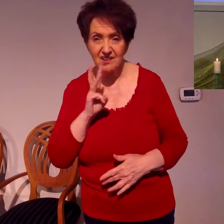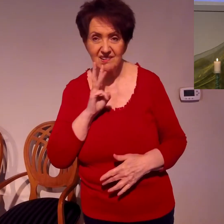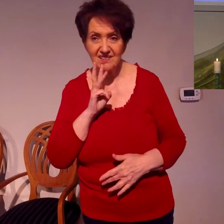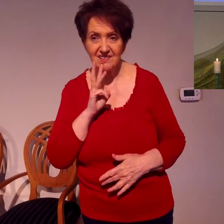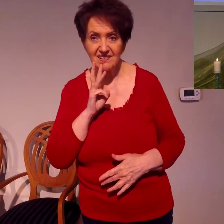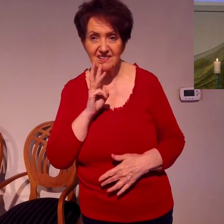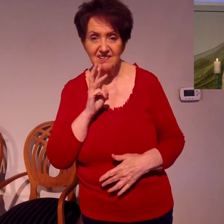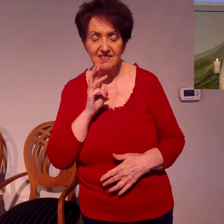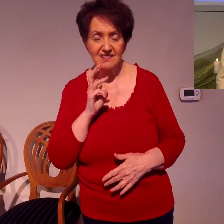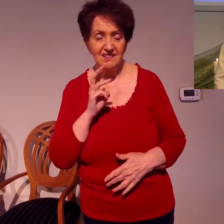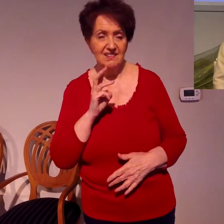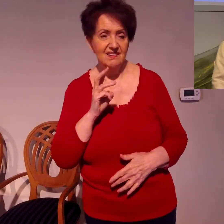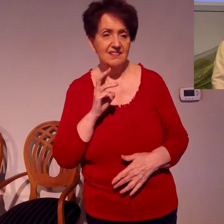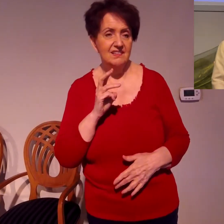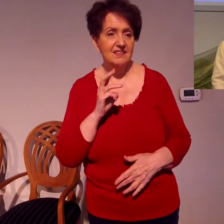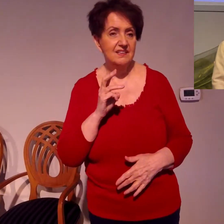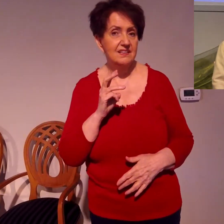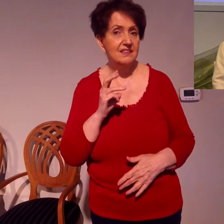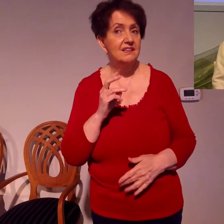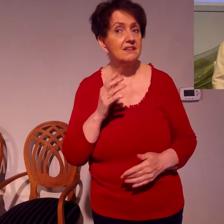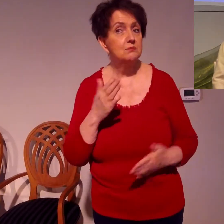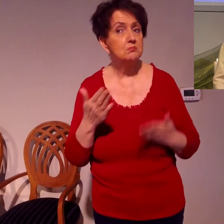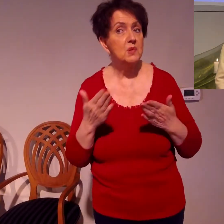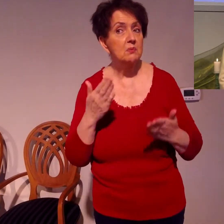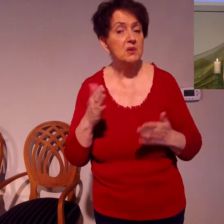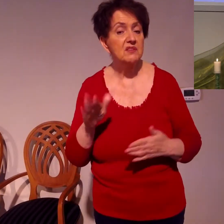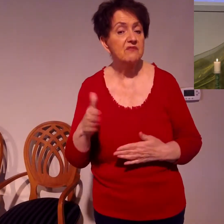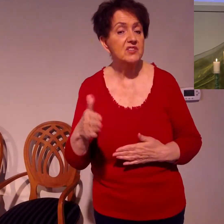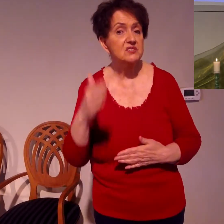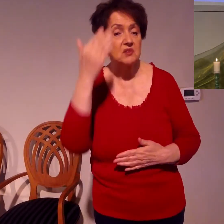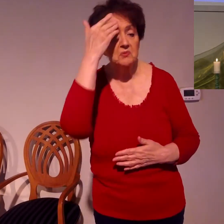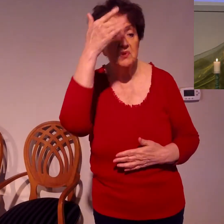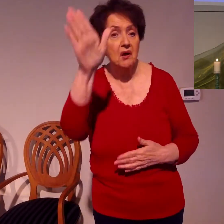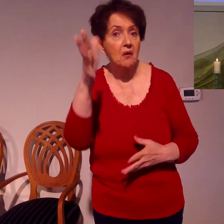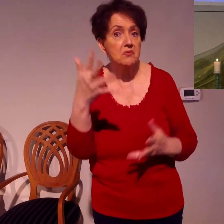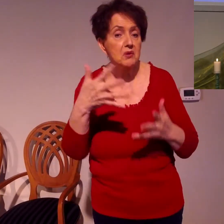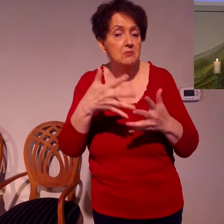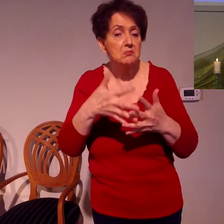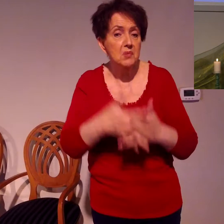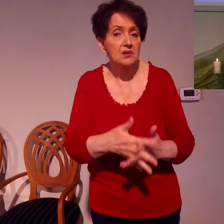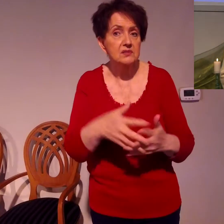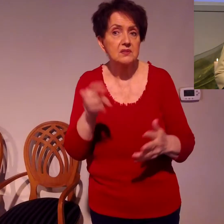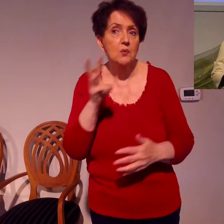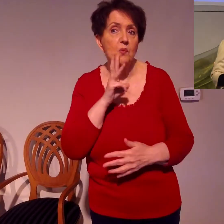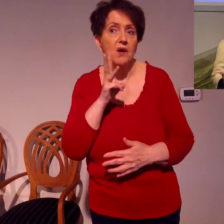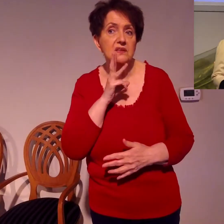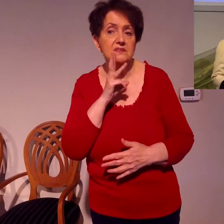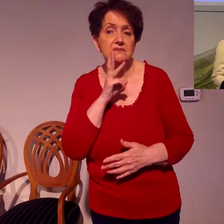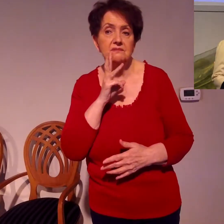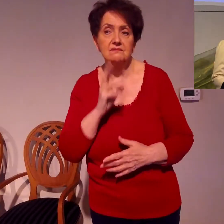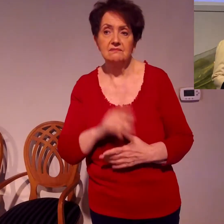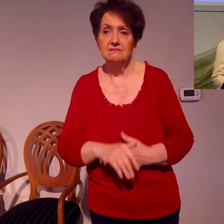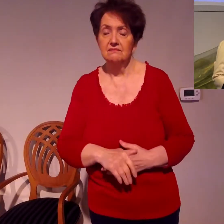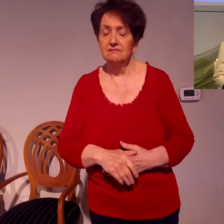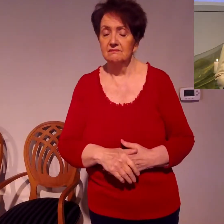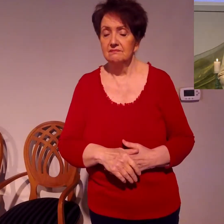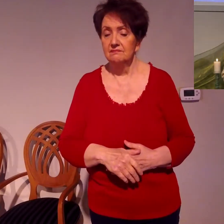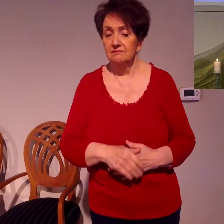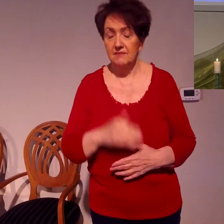It's supposed that the fish don't even know that they're in the water. I know that there's sometimes, not as much anymore for